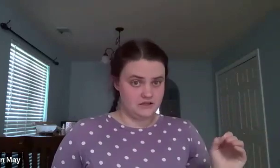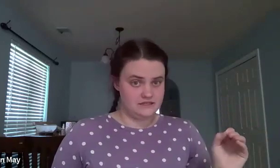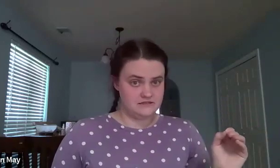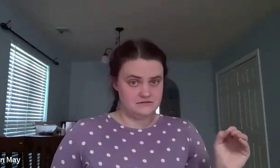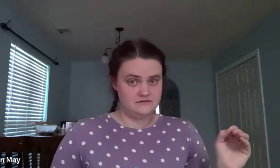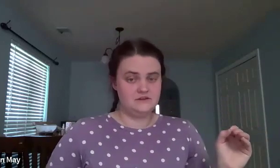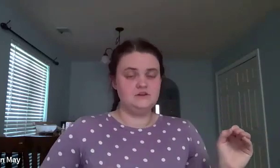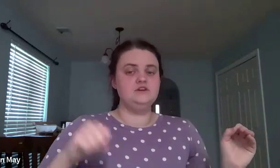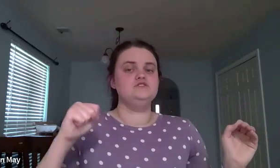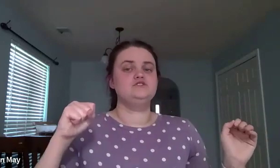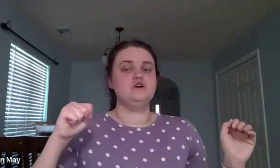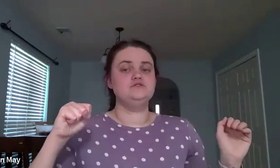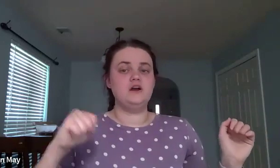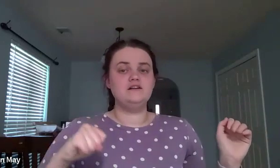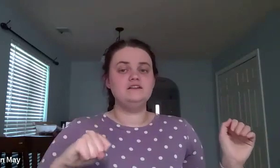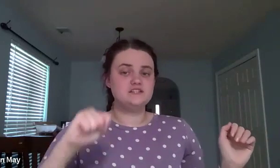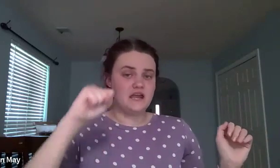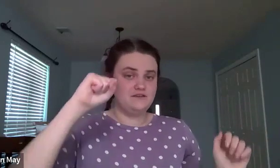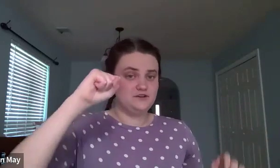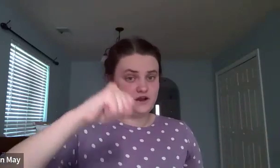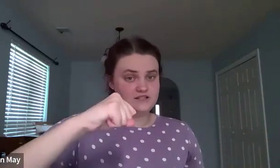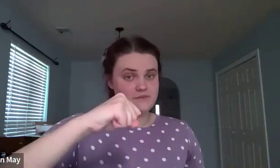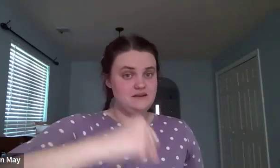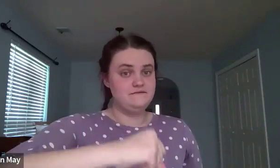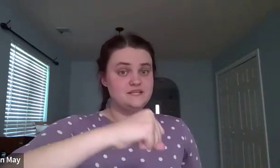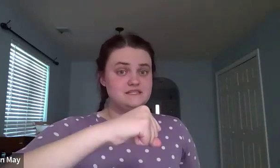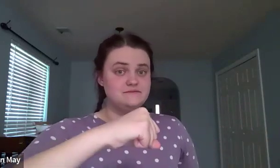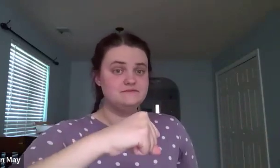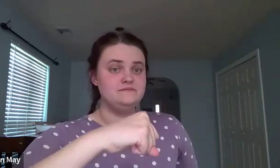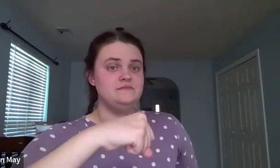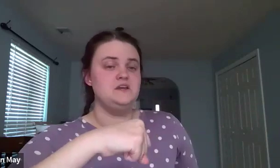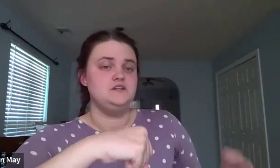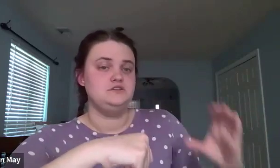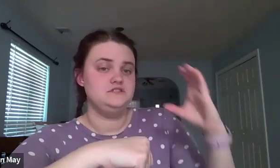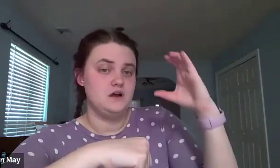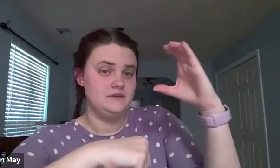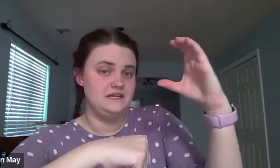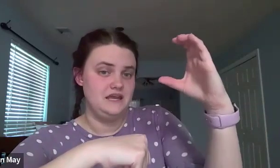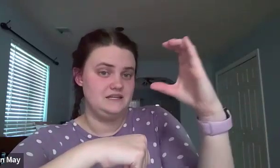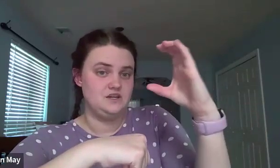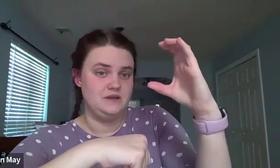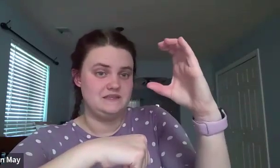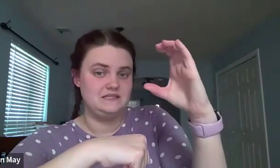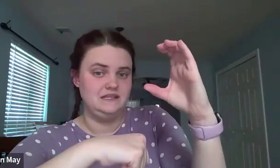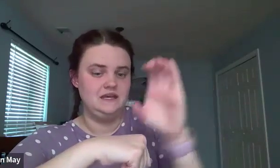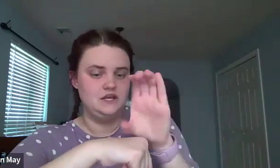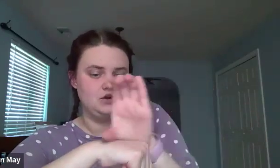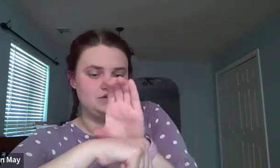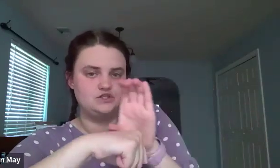chocolate. So chocolate is going to have your non-dominant in a fist. Your dominant hand is going to make this C, and you're going to